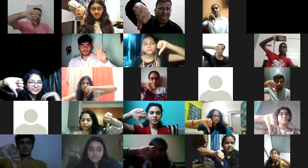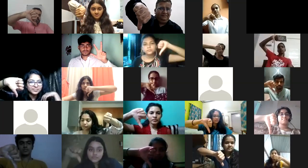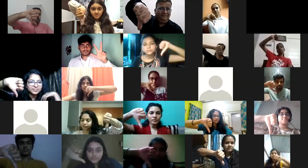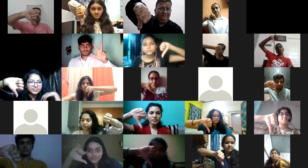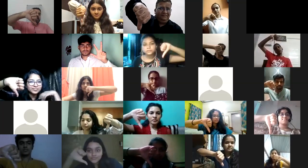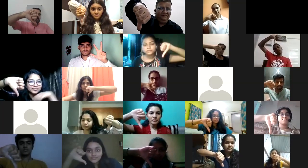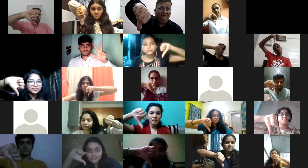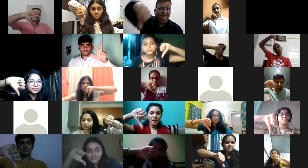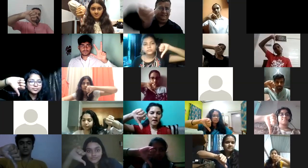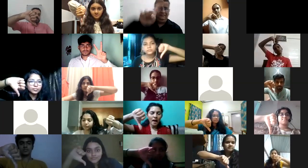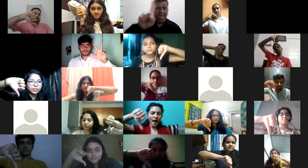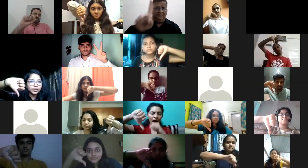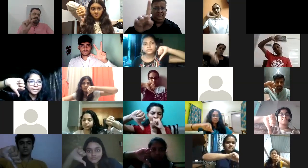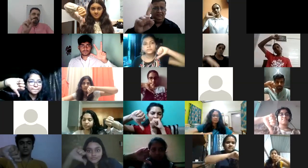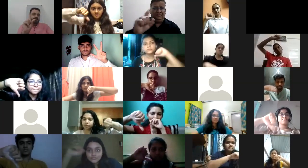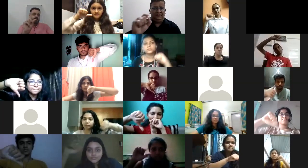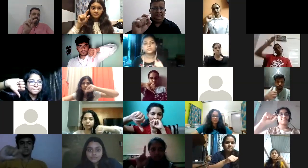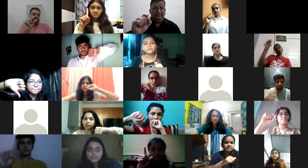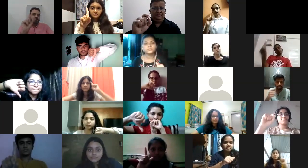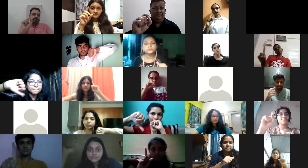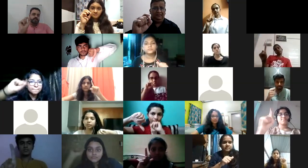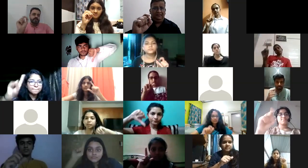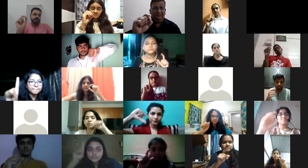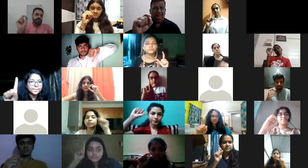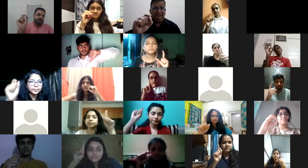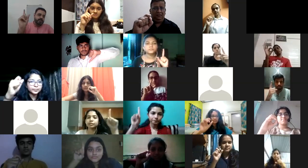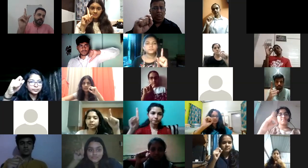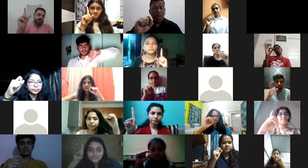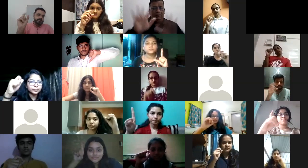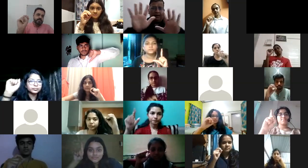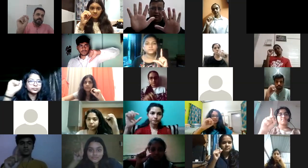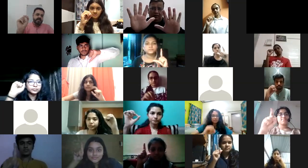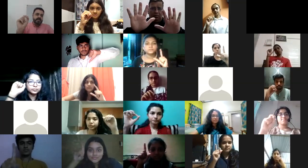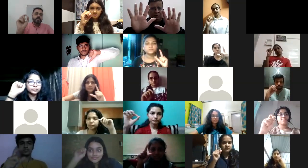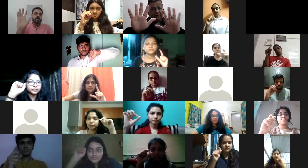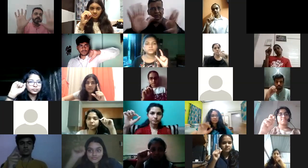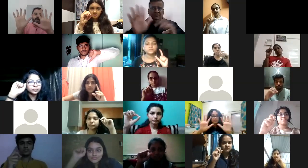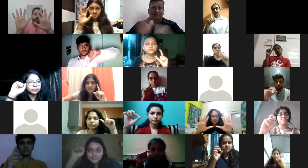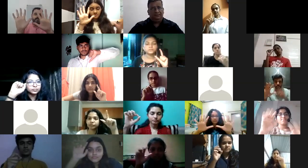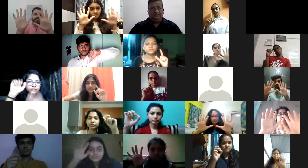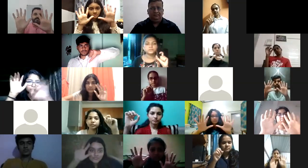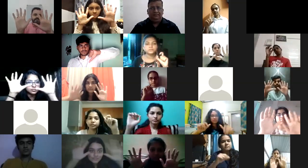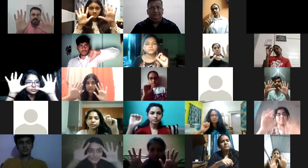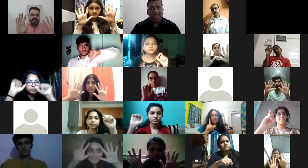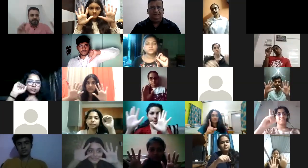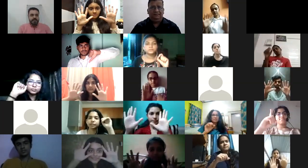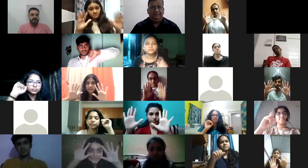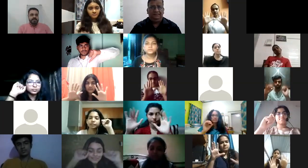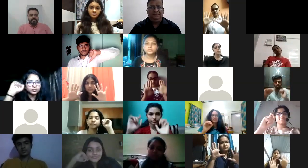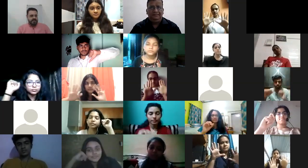and 10. 1 and 0, like 1, 0, 10 or 10. Okay, simple.